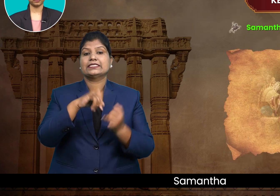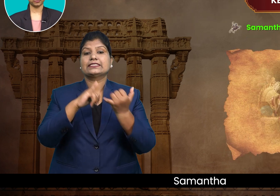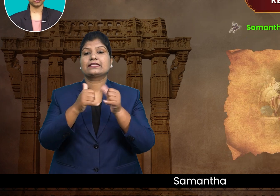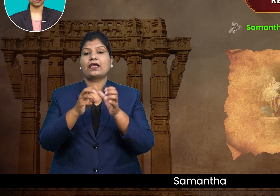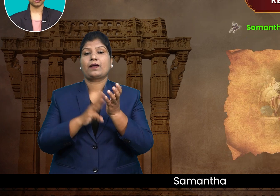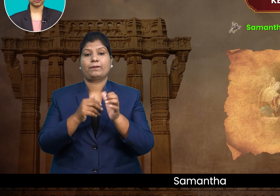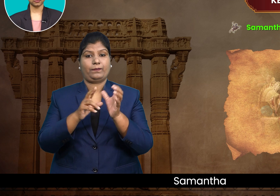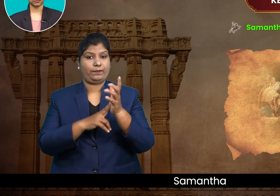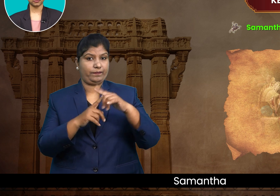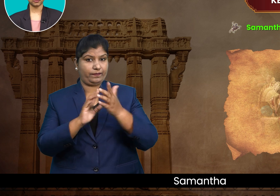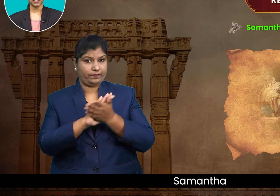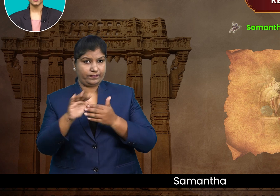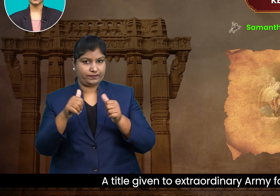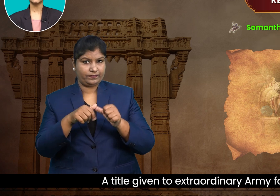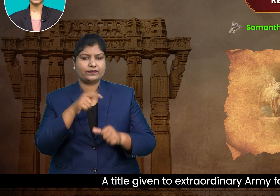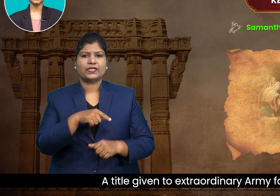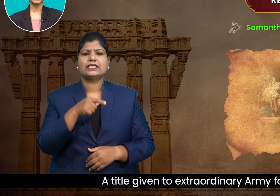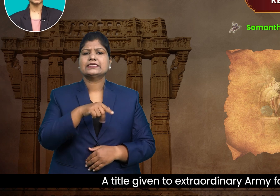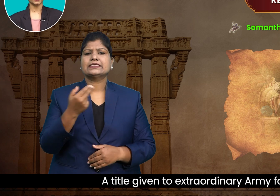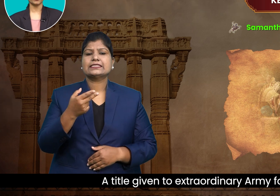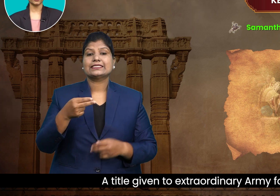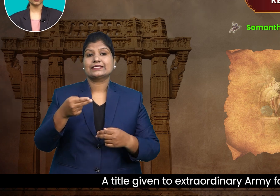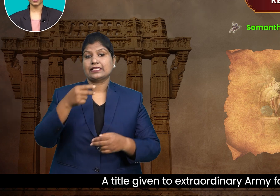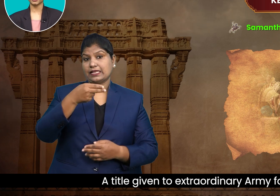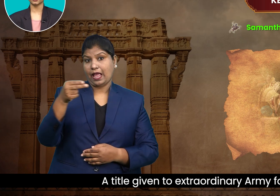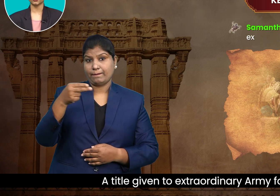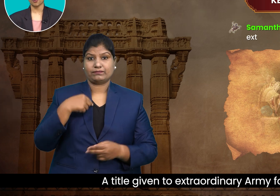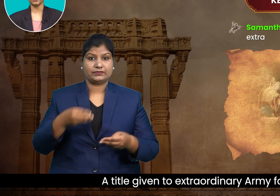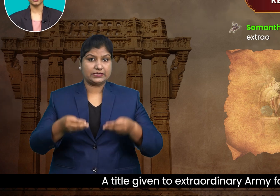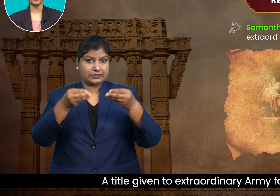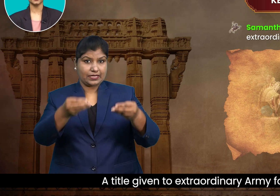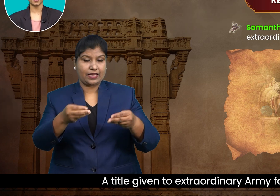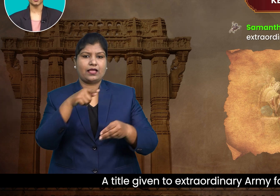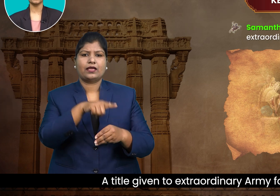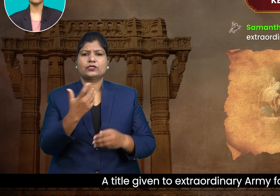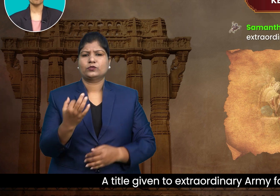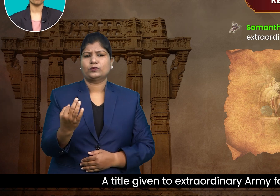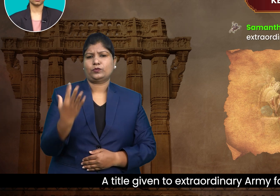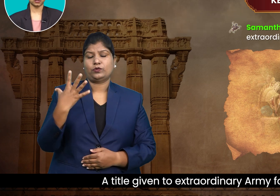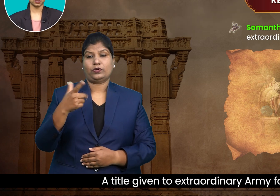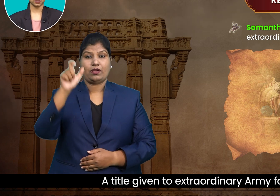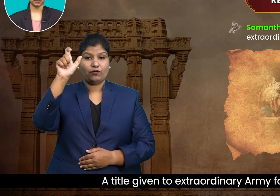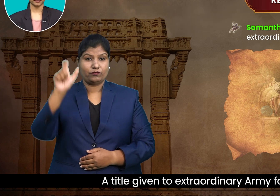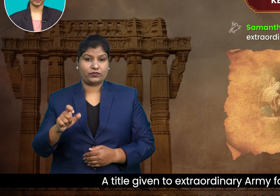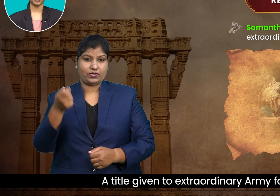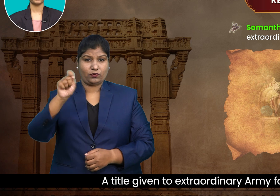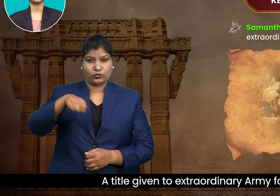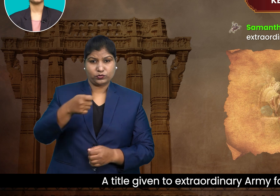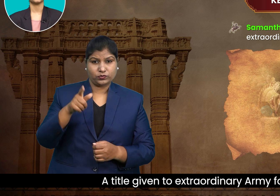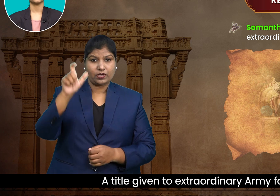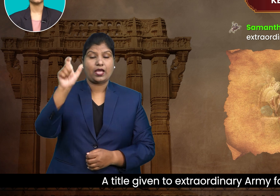Samanta, a title given to extraordinary army folks.